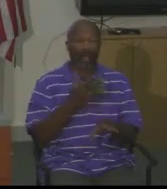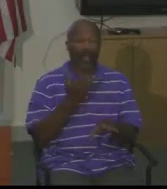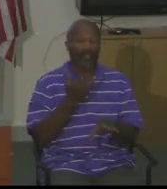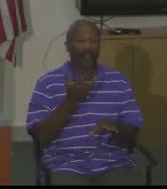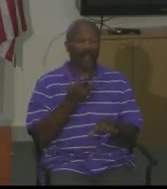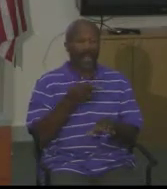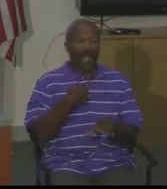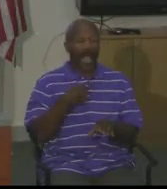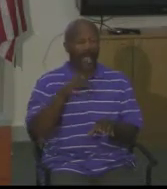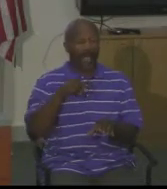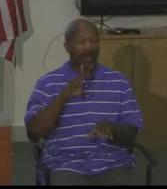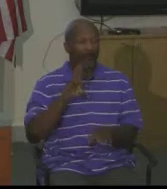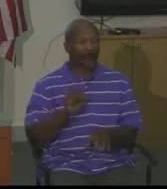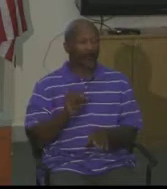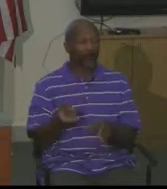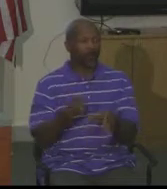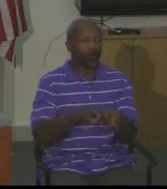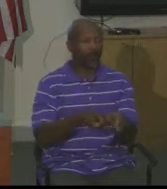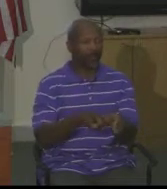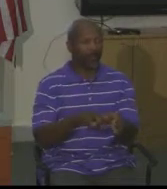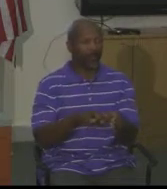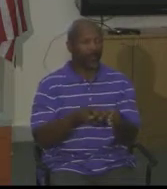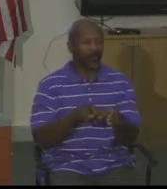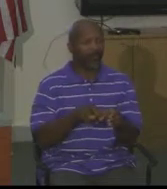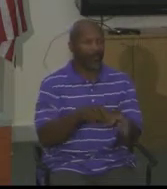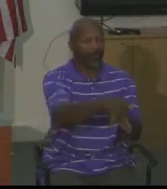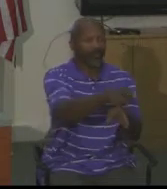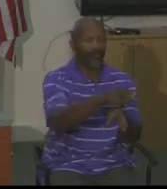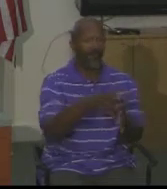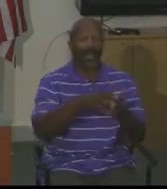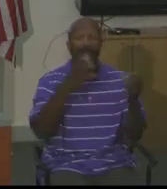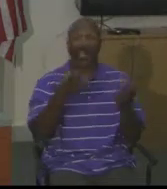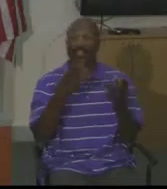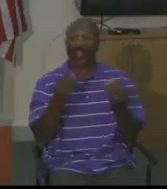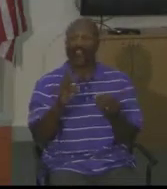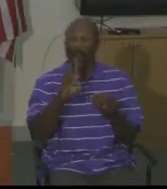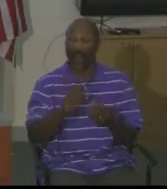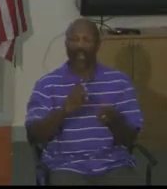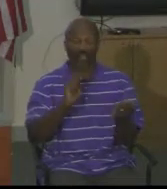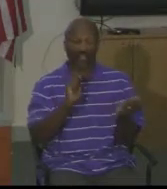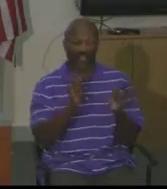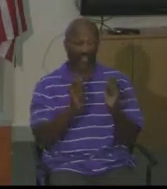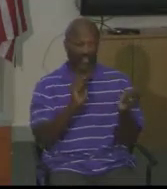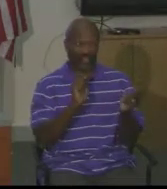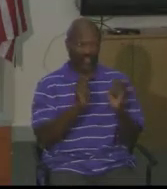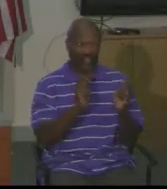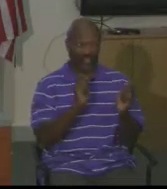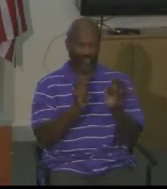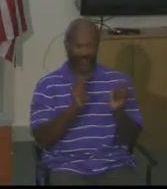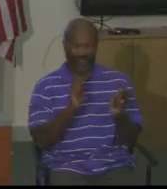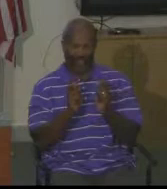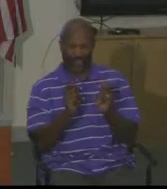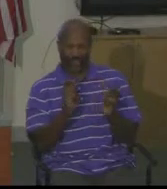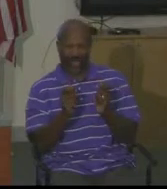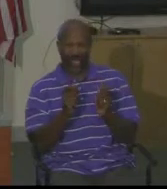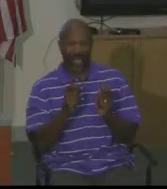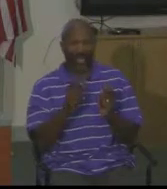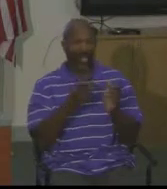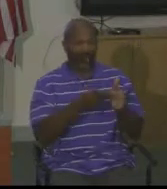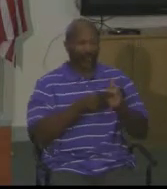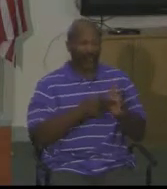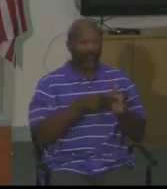bus. And so a lot of software went into changing the